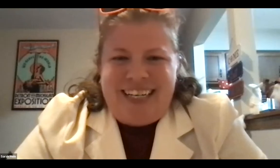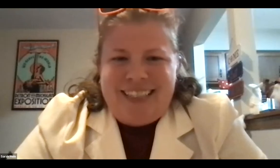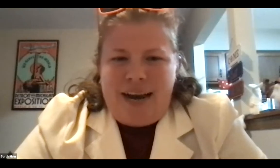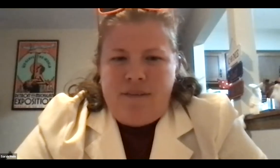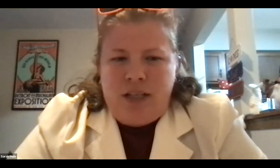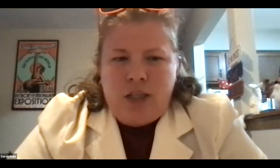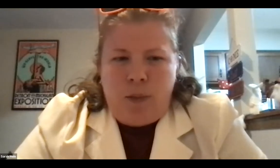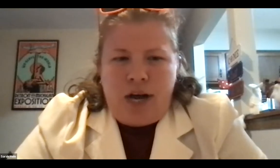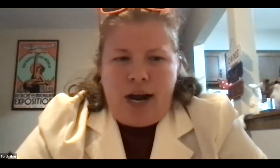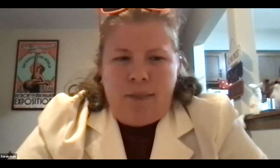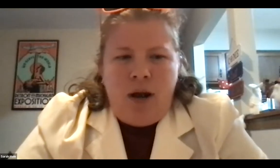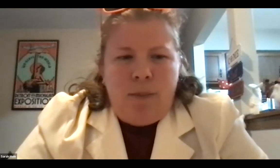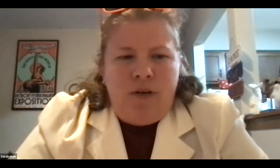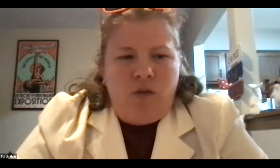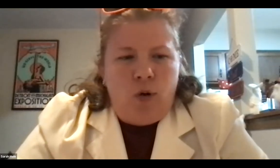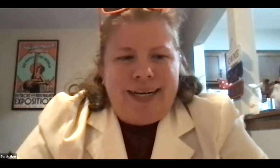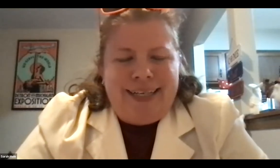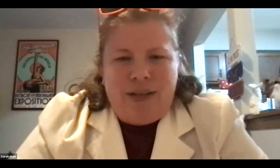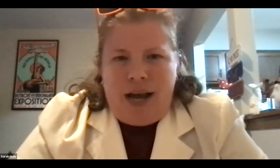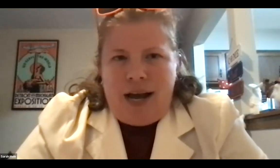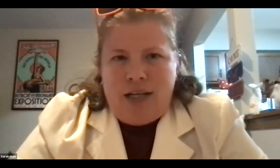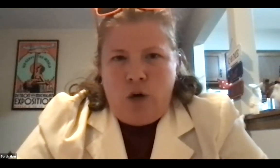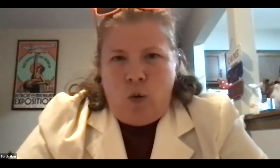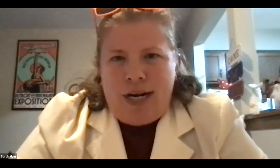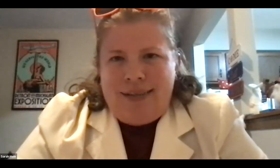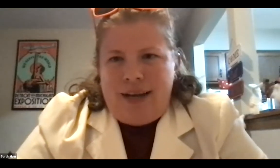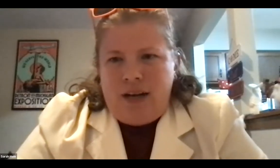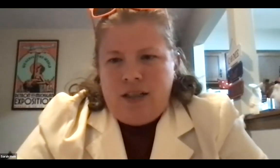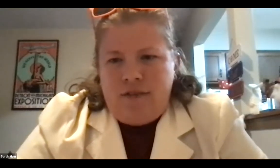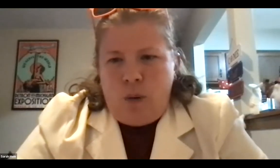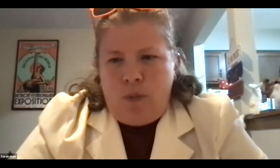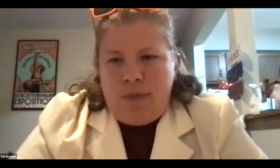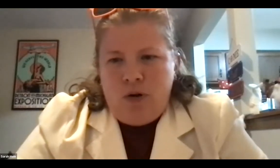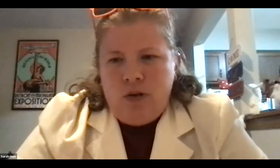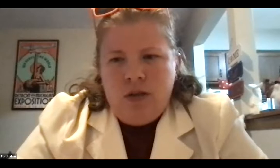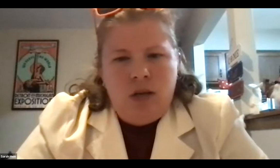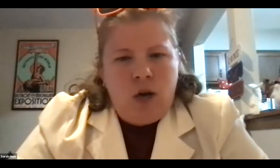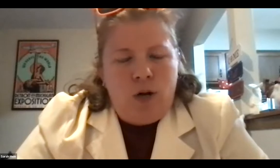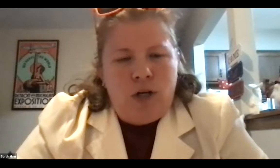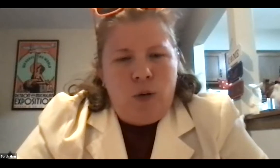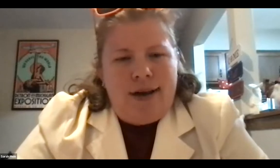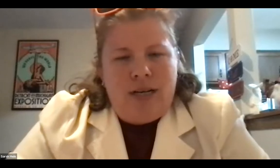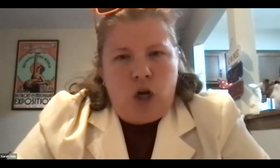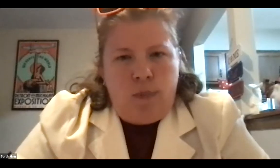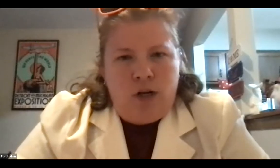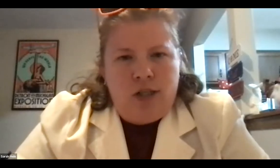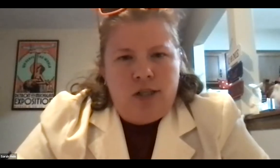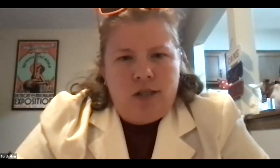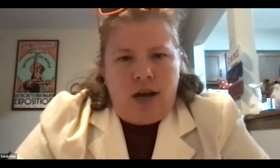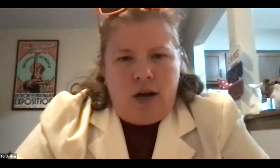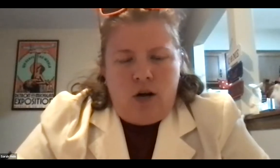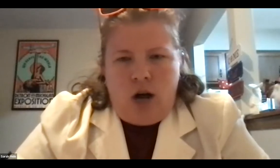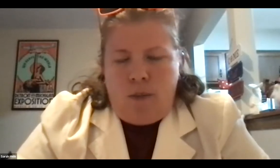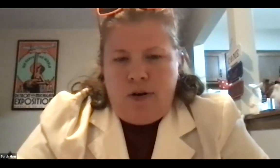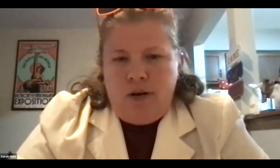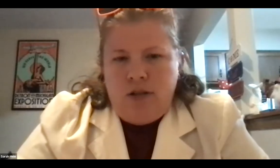to stay safe in the summertime. Before we get to that, I do want to thank several people. We do have interpreters